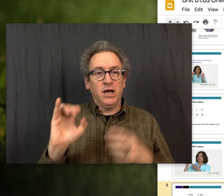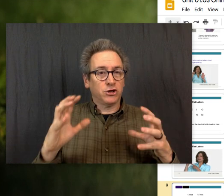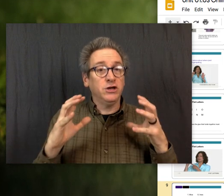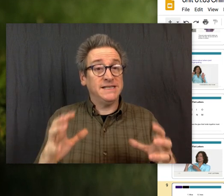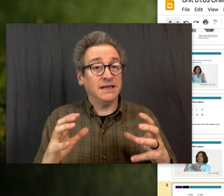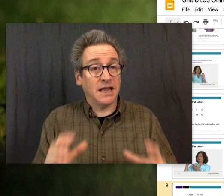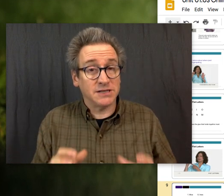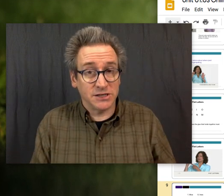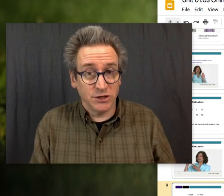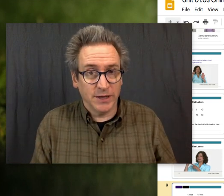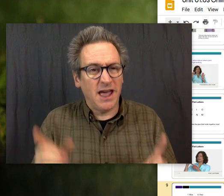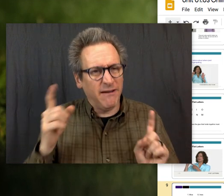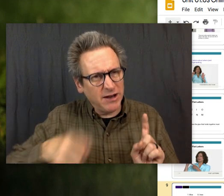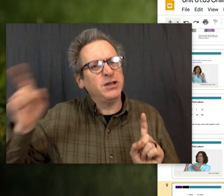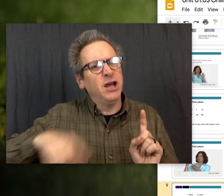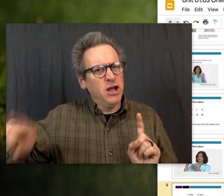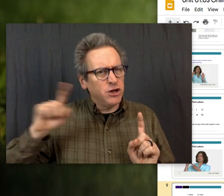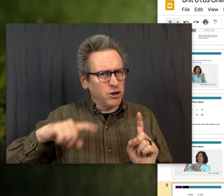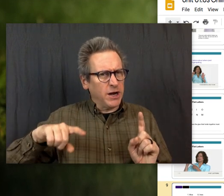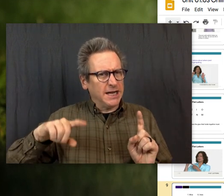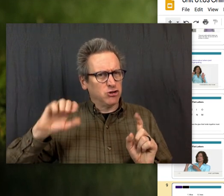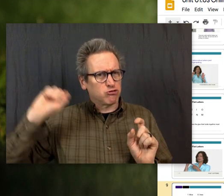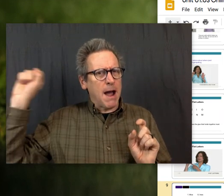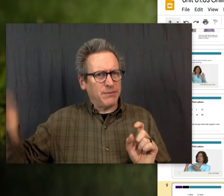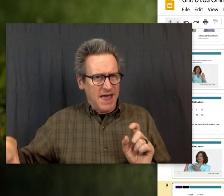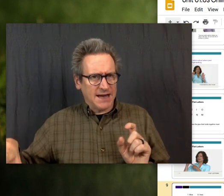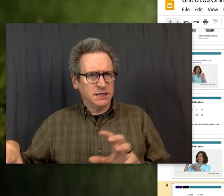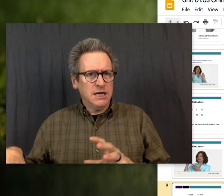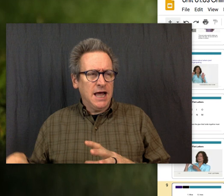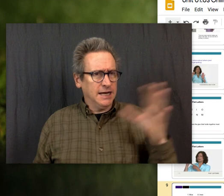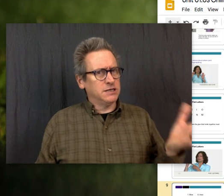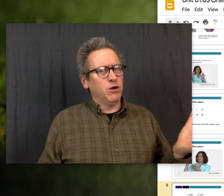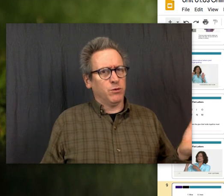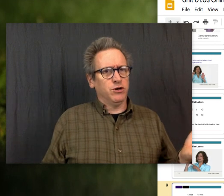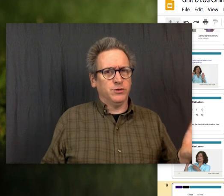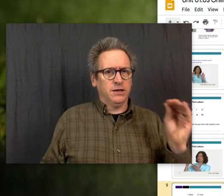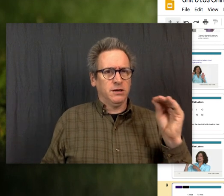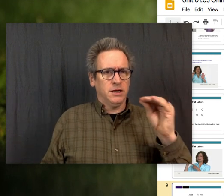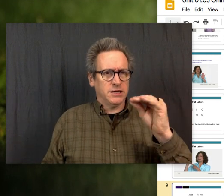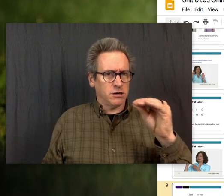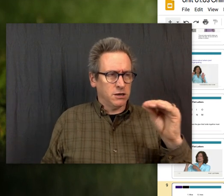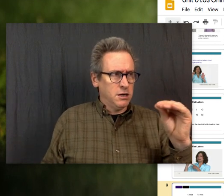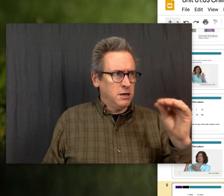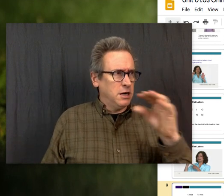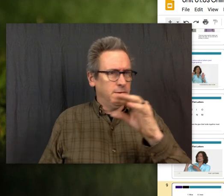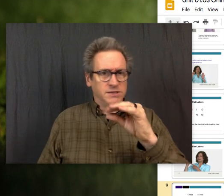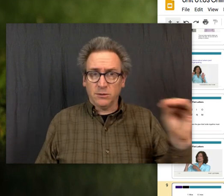N-A-O-M-I. You're going to be saying letters as you do it. And eventually, you're going to want to drop that and get to the point where you're doing